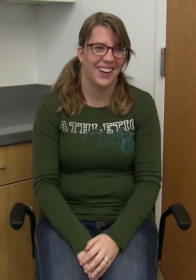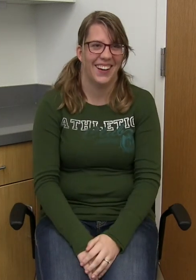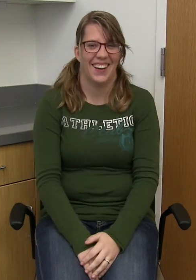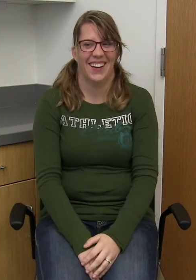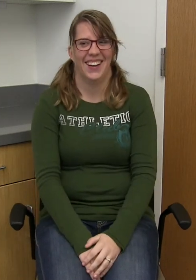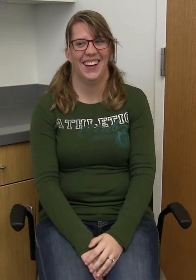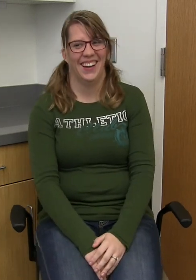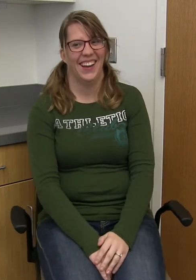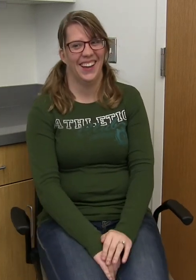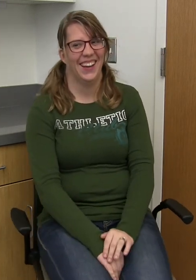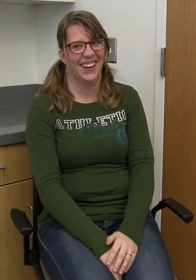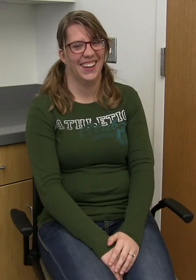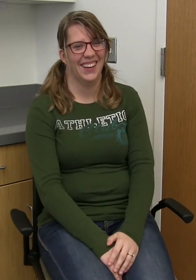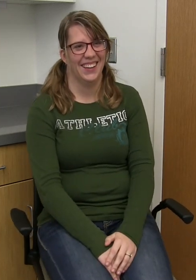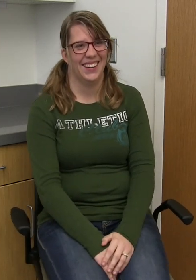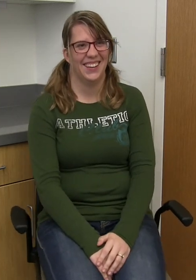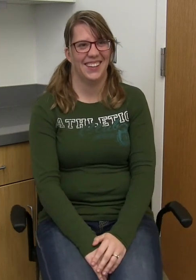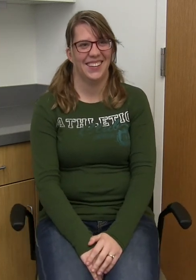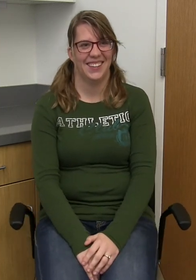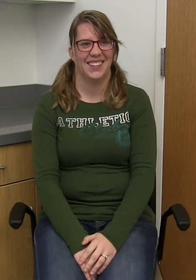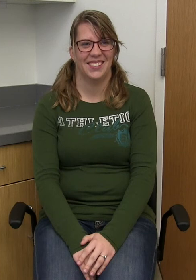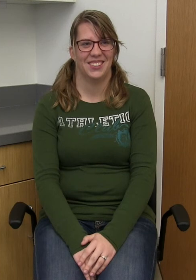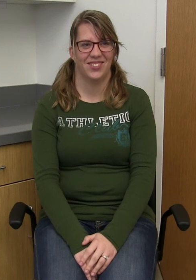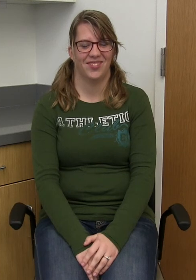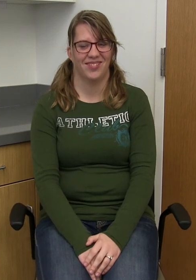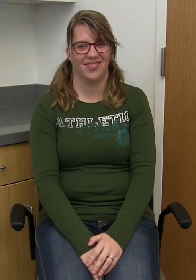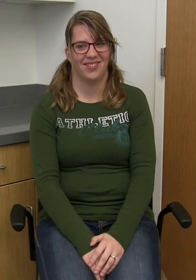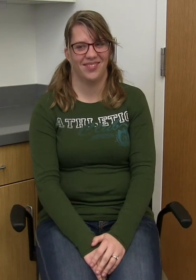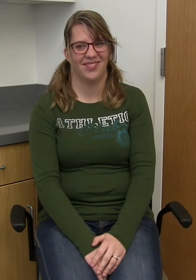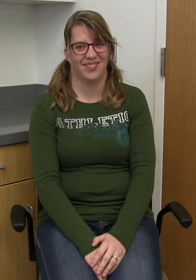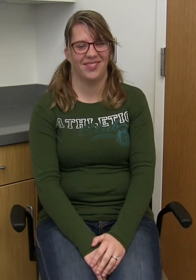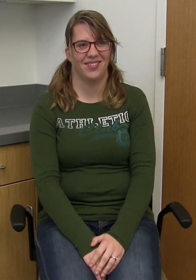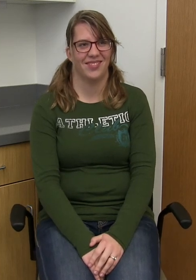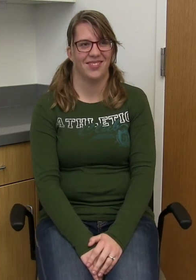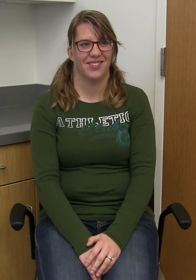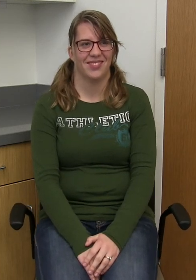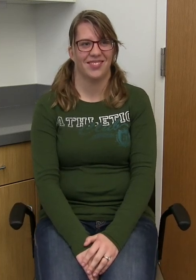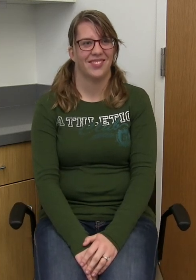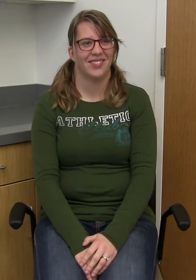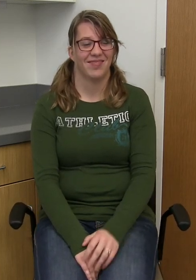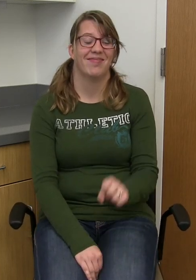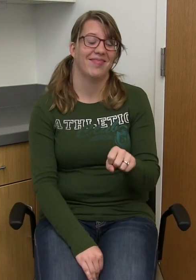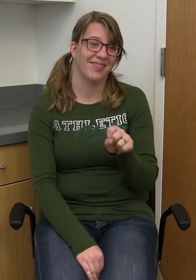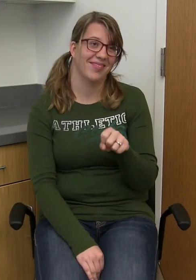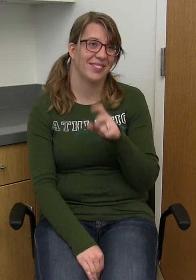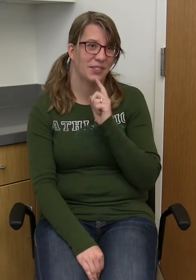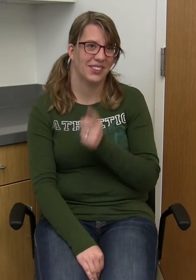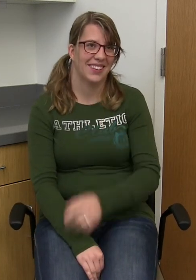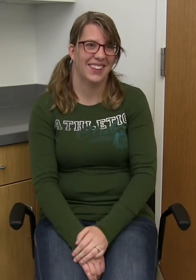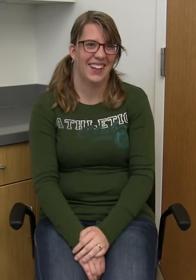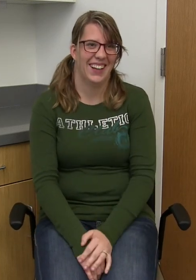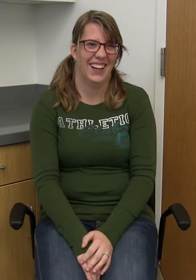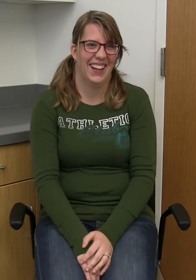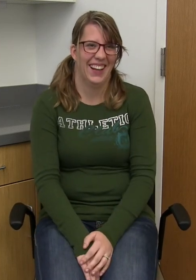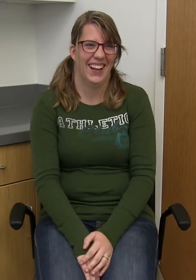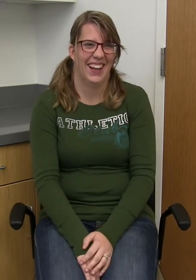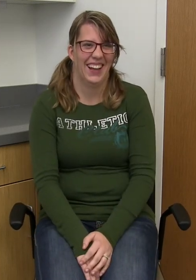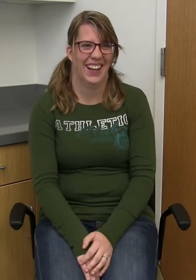Oh, that's awesome. That'll be a week to celebrate then. Hopefully the baby doesn't come early, right? Just kidding.